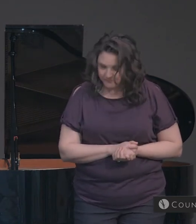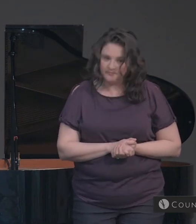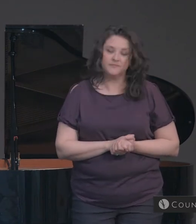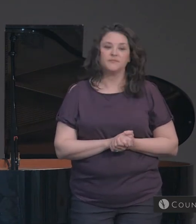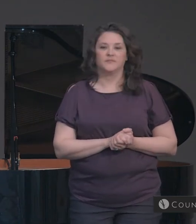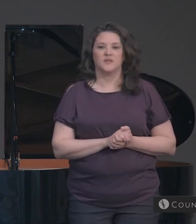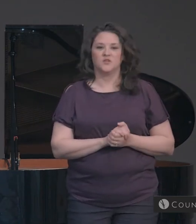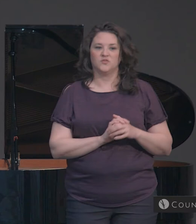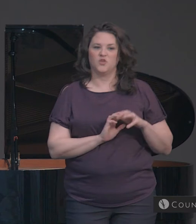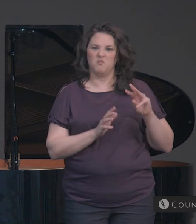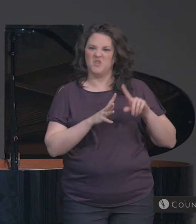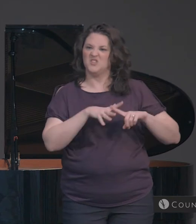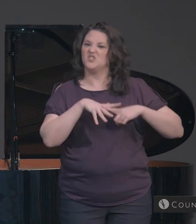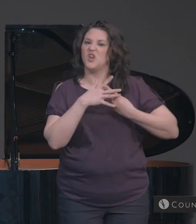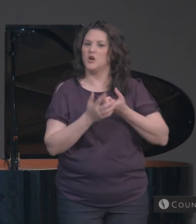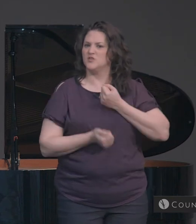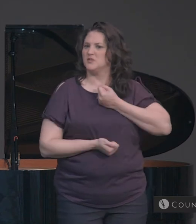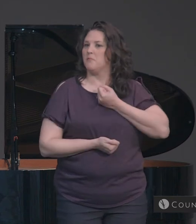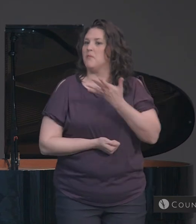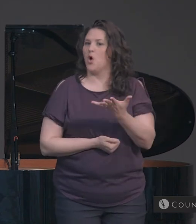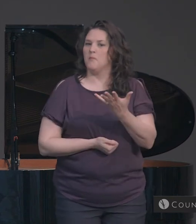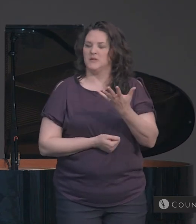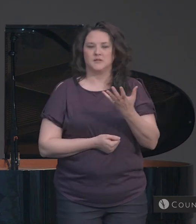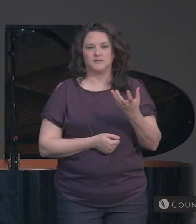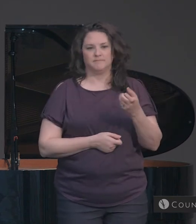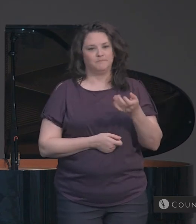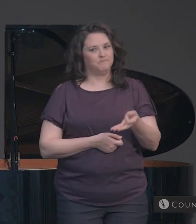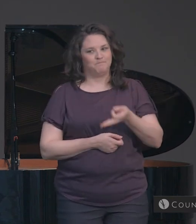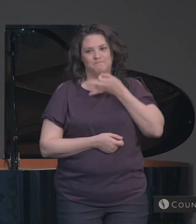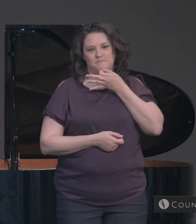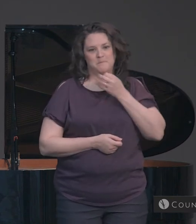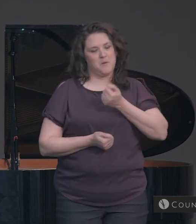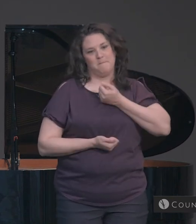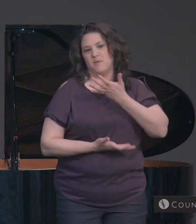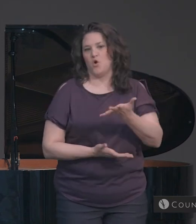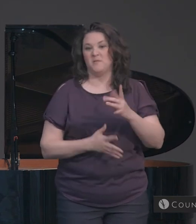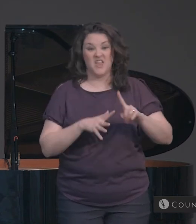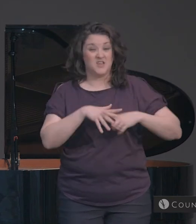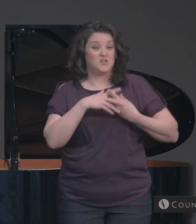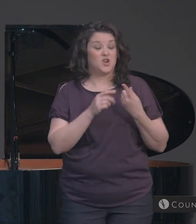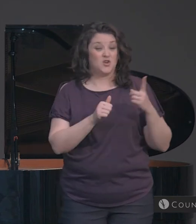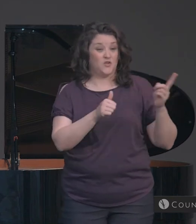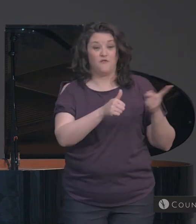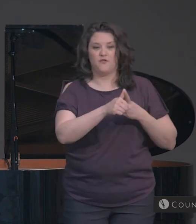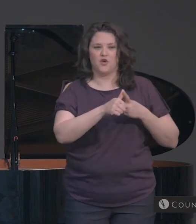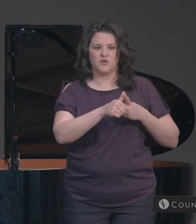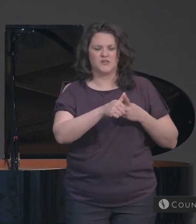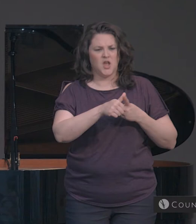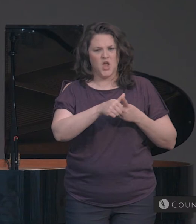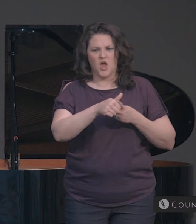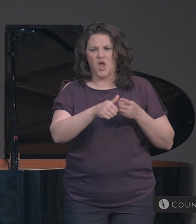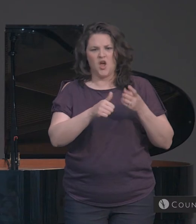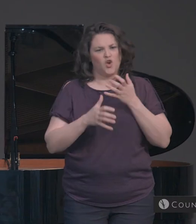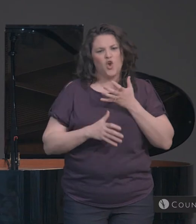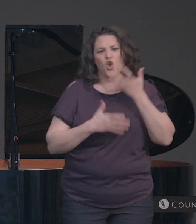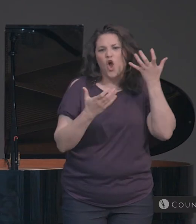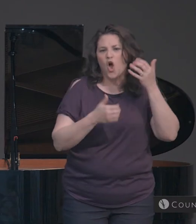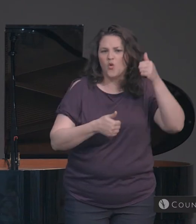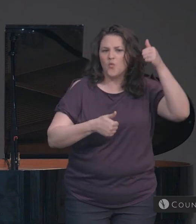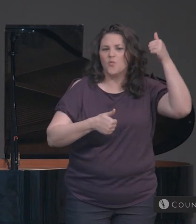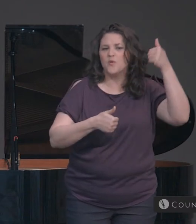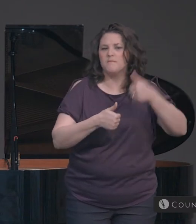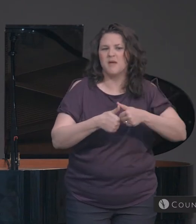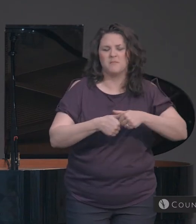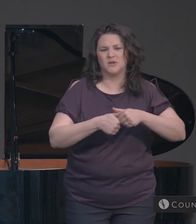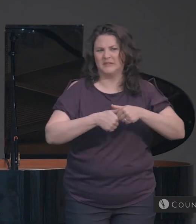As Micah begins this, I'd say masterful poem, he begins first of all with a call to remember a fearsome deed, a